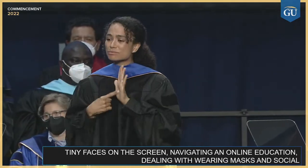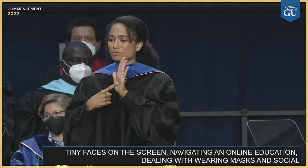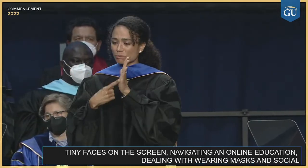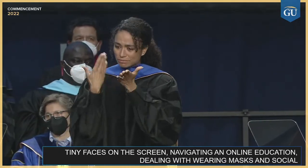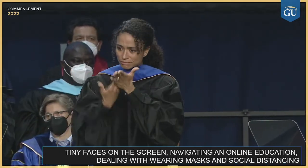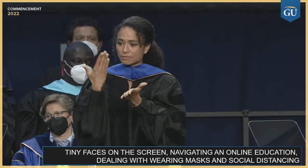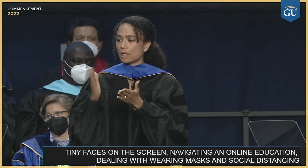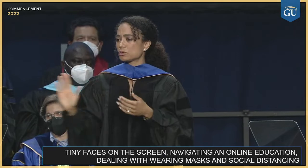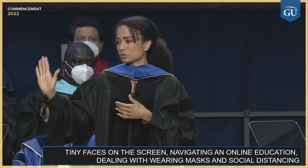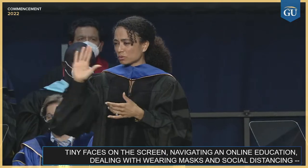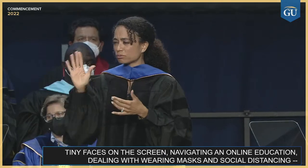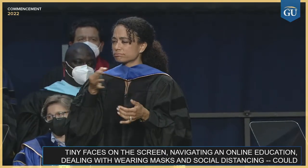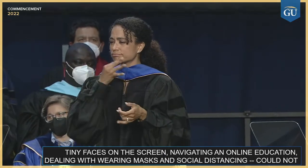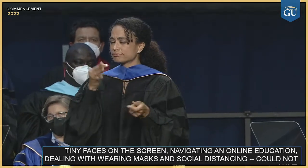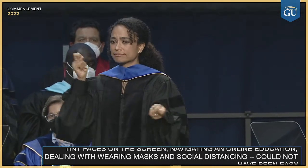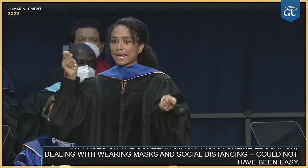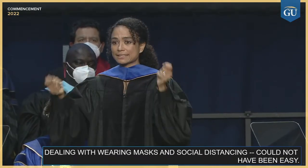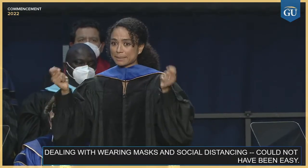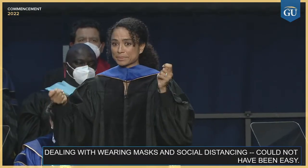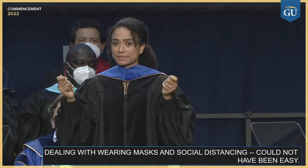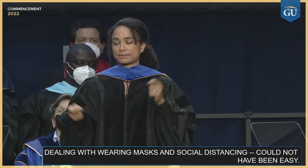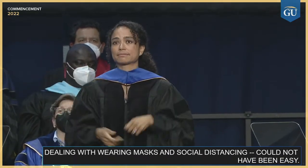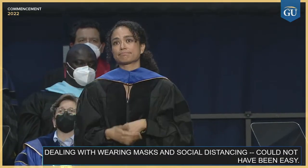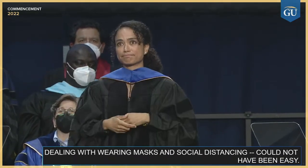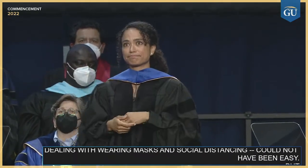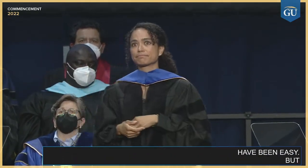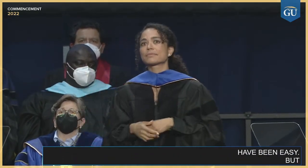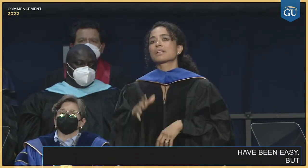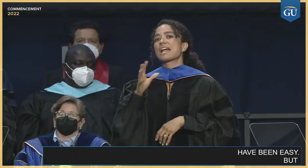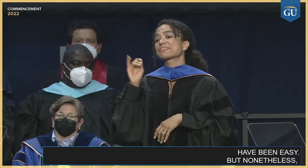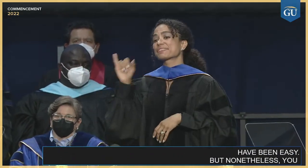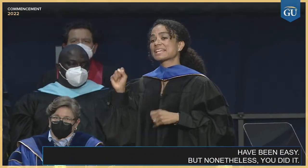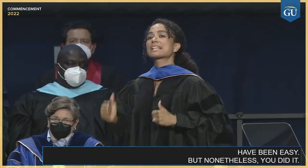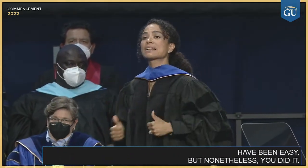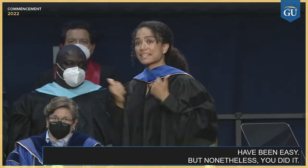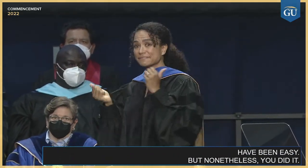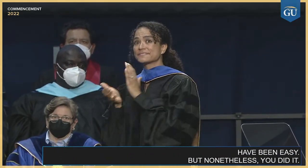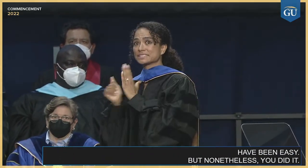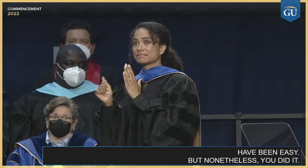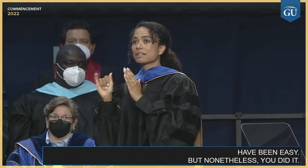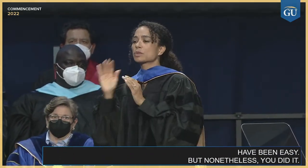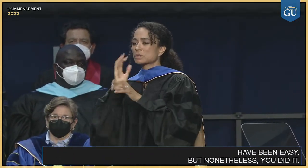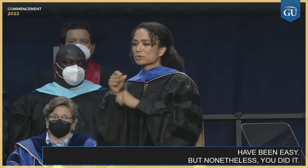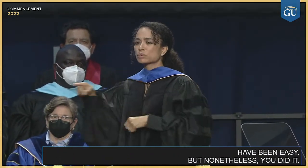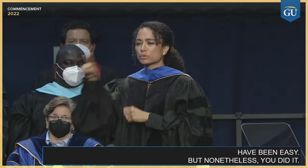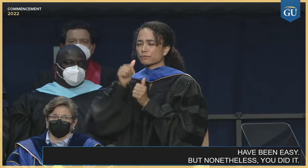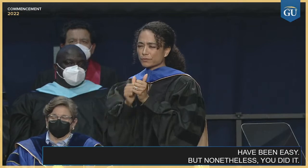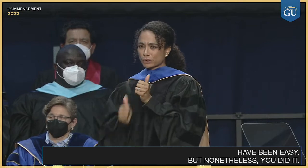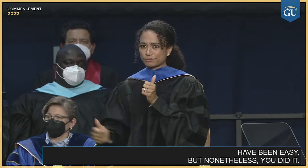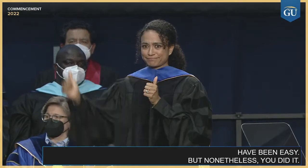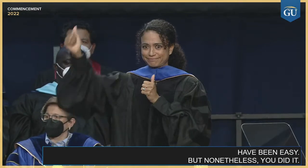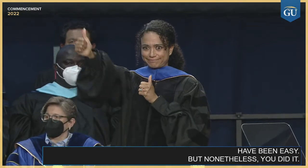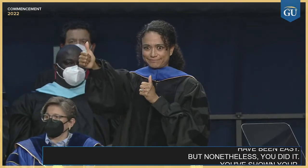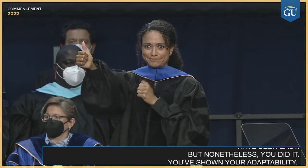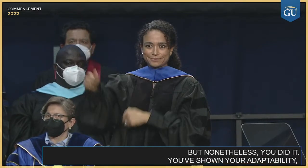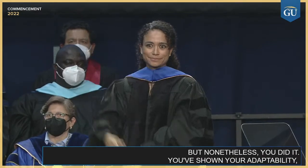you did it. You've shown your adaptability. And that is a life skill that will